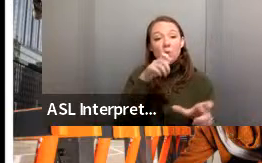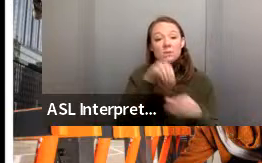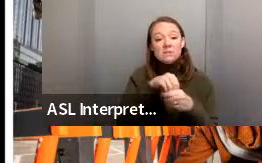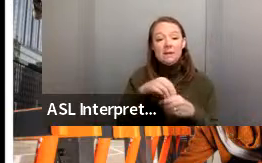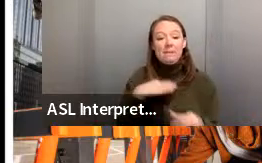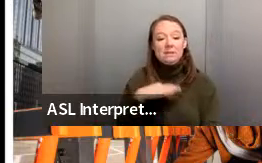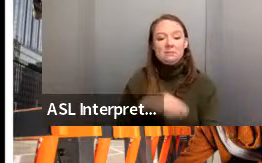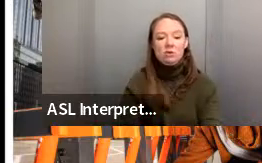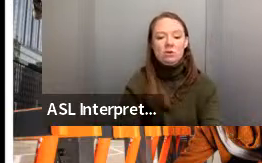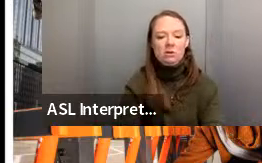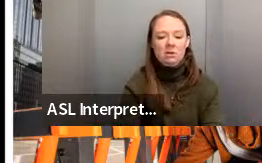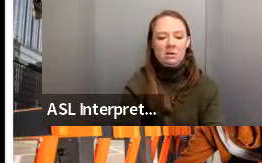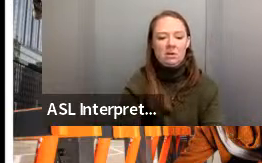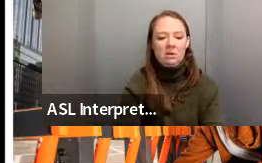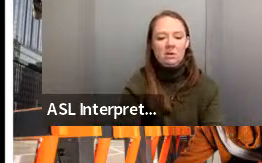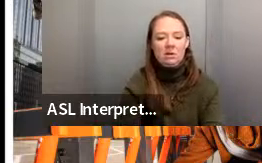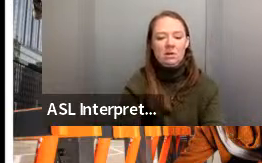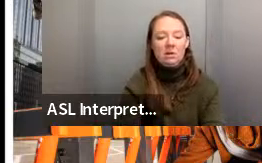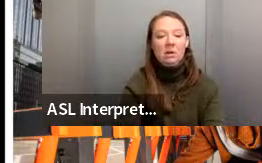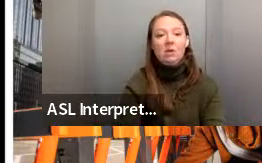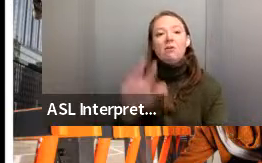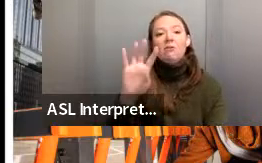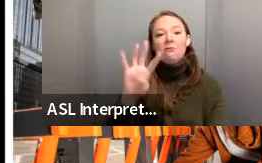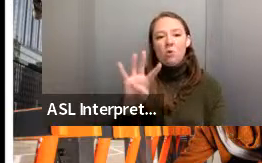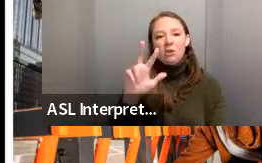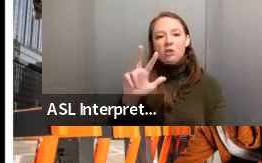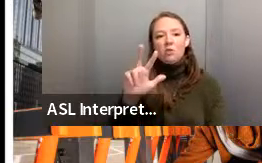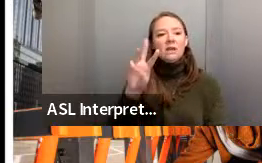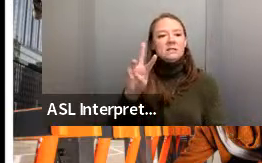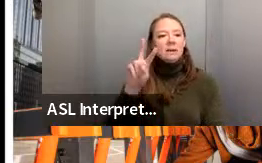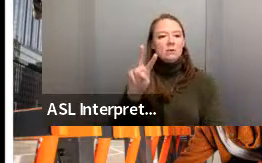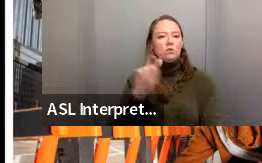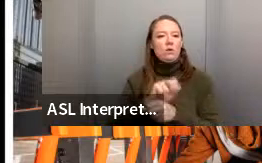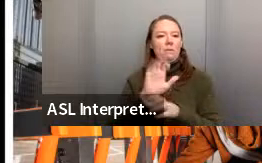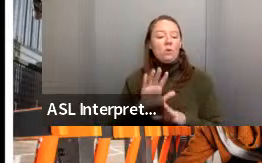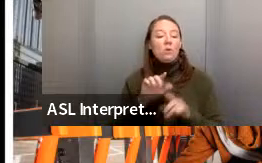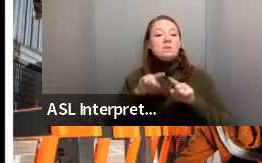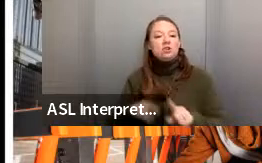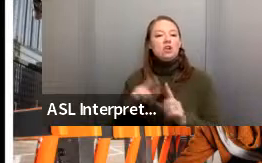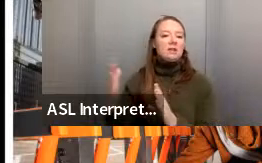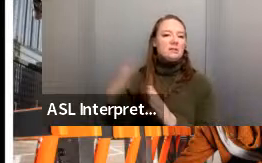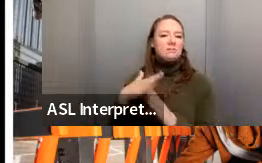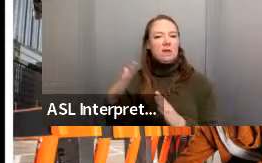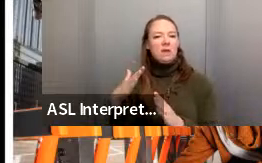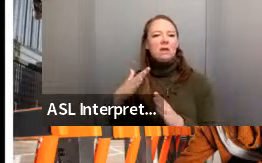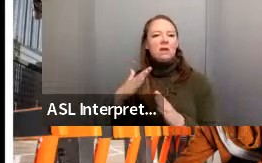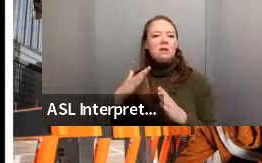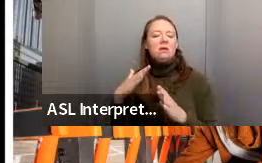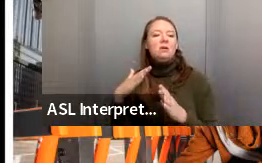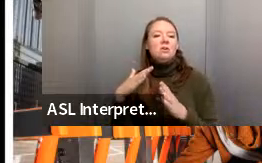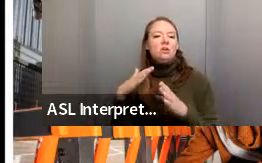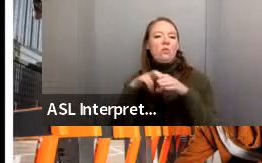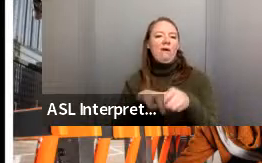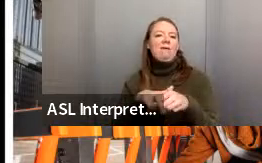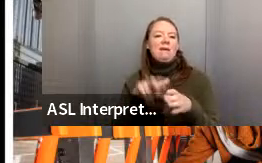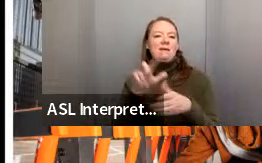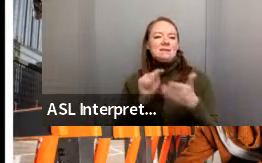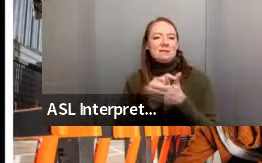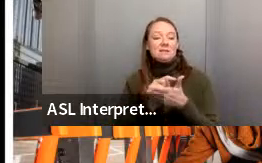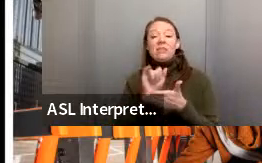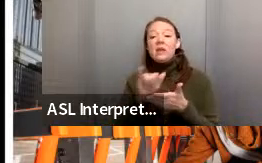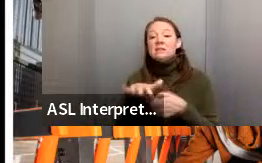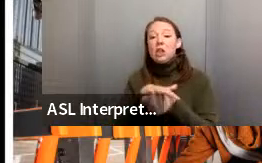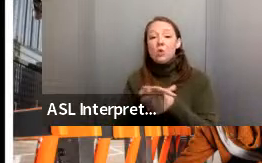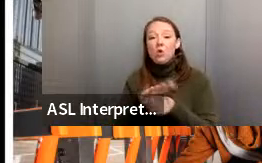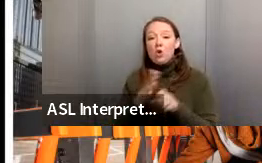Pittsburgh, we have 43 W-2 employees during our peak riding season. These are our local operations